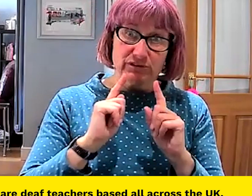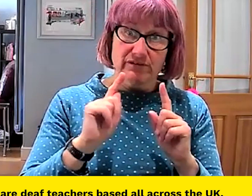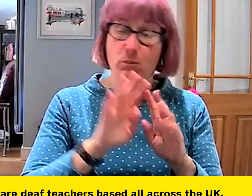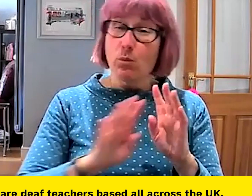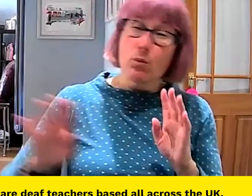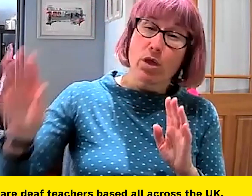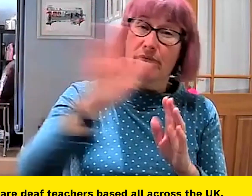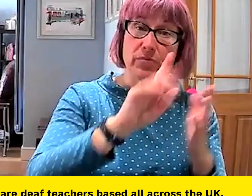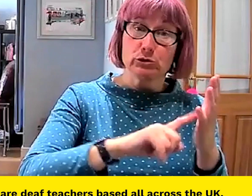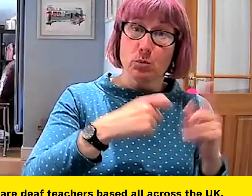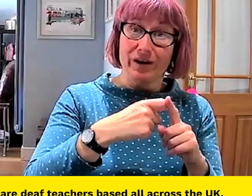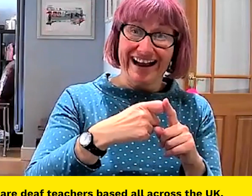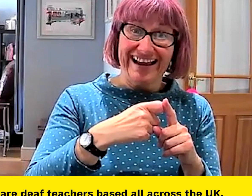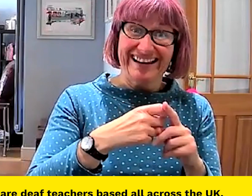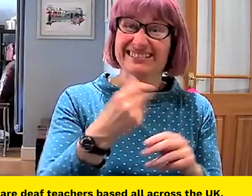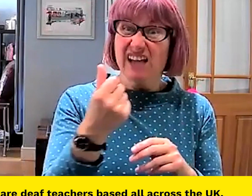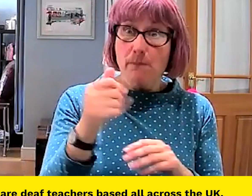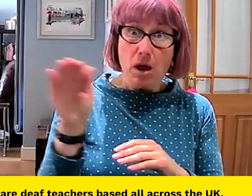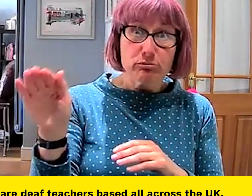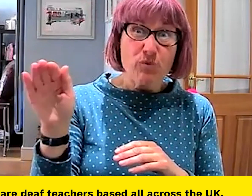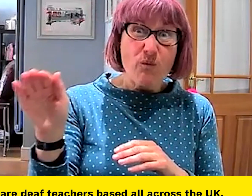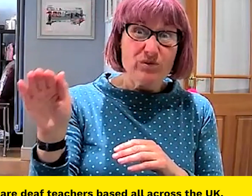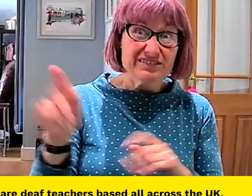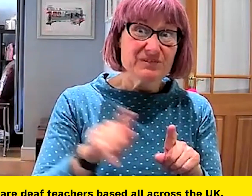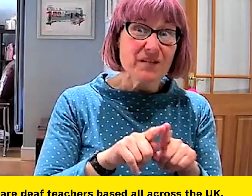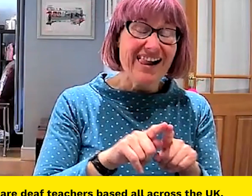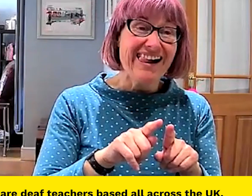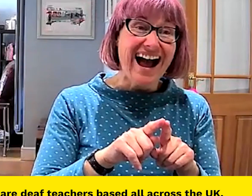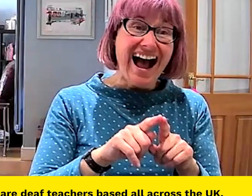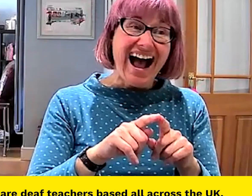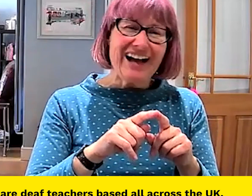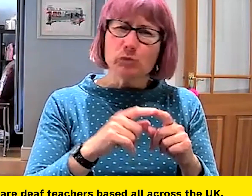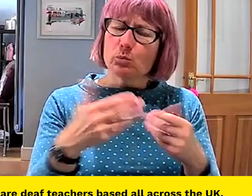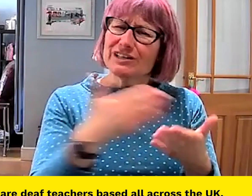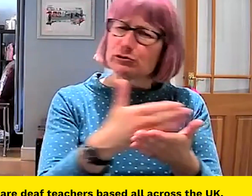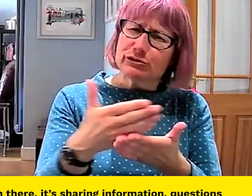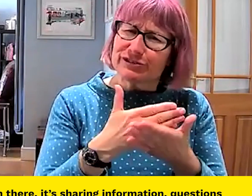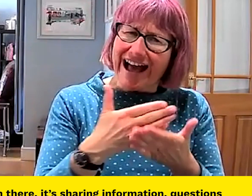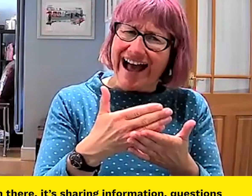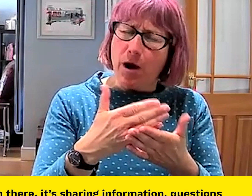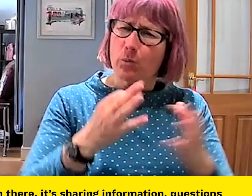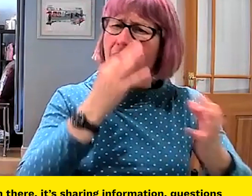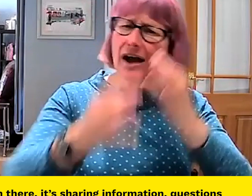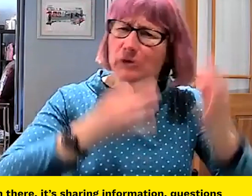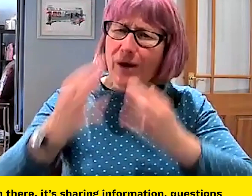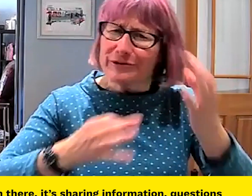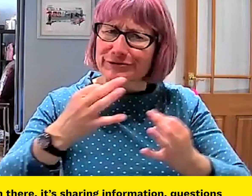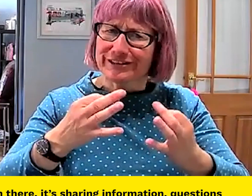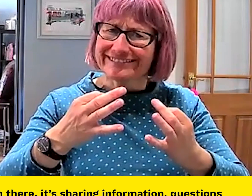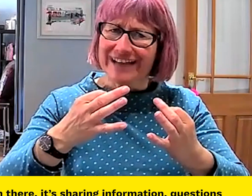teachers based all across the UK, some of which are abroad as well. But on there, it's sharing